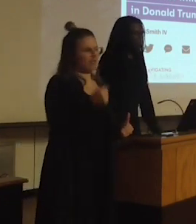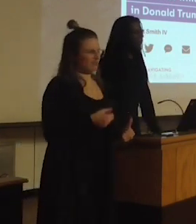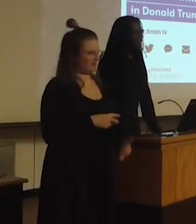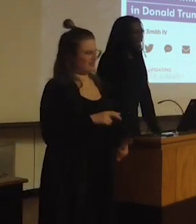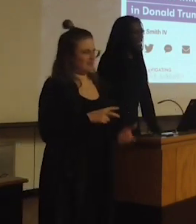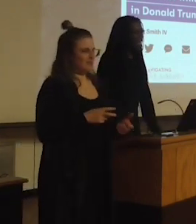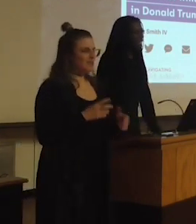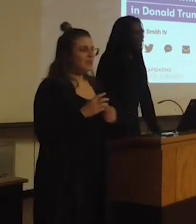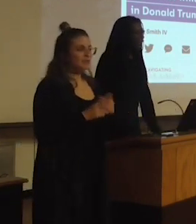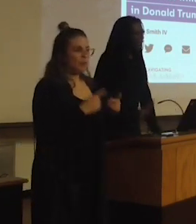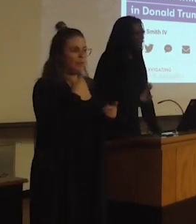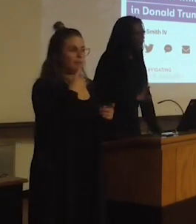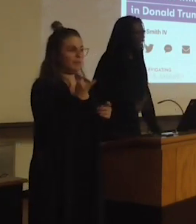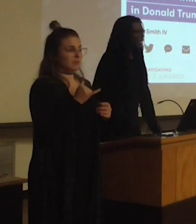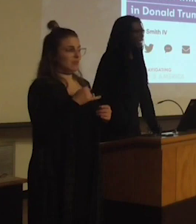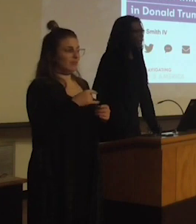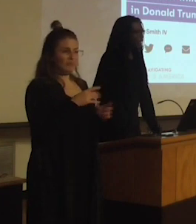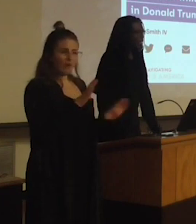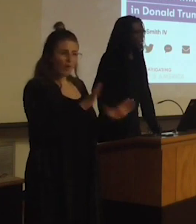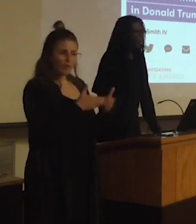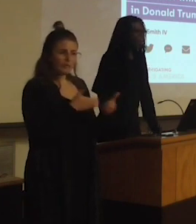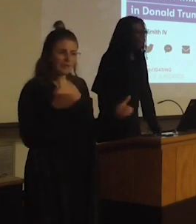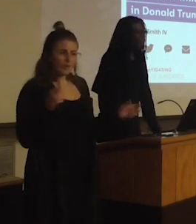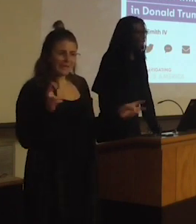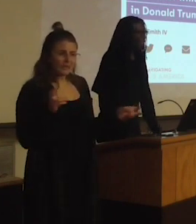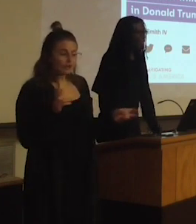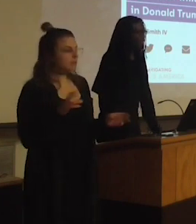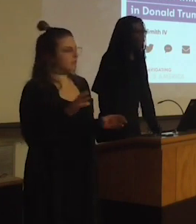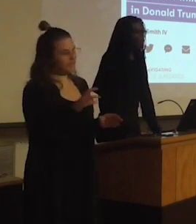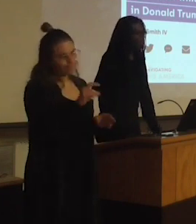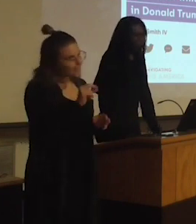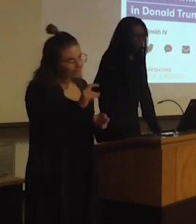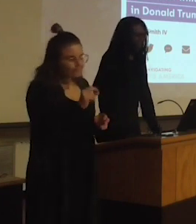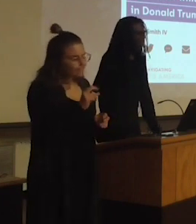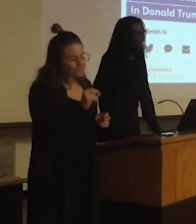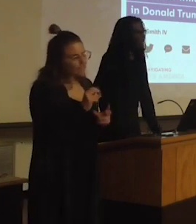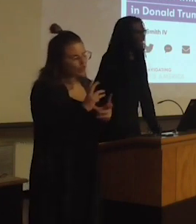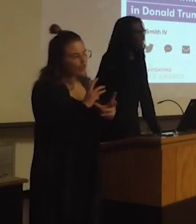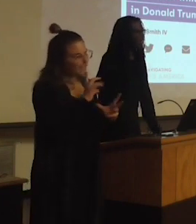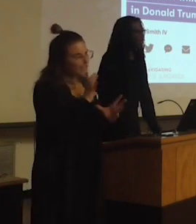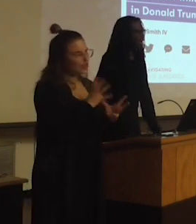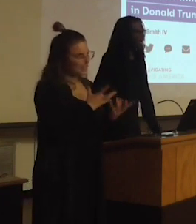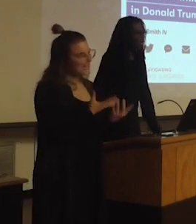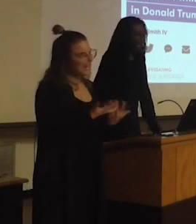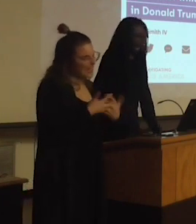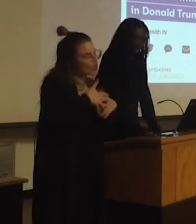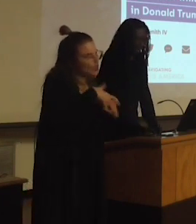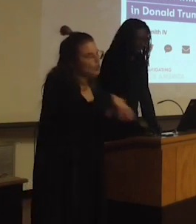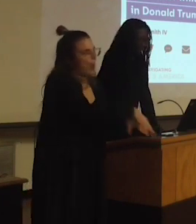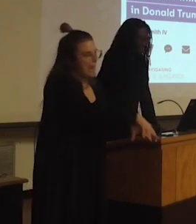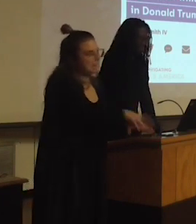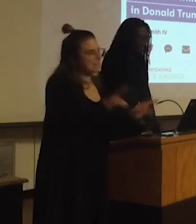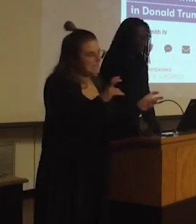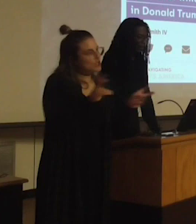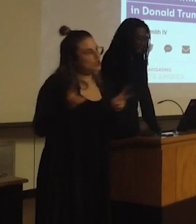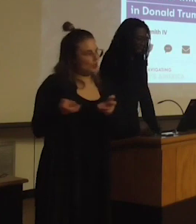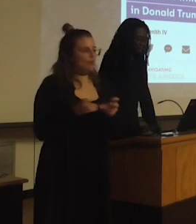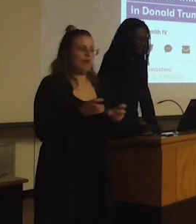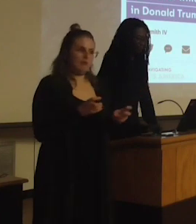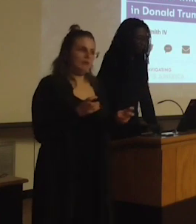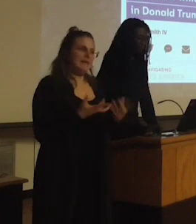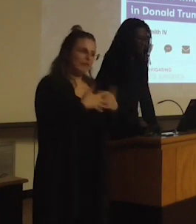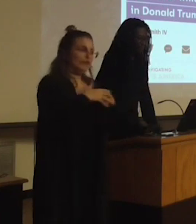So when people say no, these are completely separate issues, no, these issues are very deeply intertwined, and it continues. It